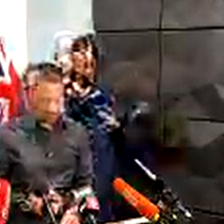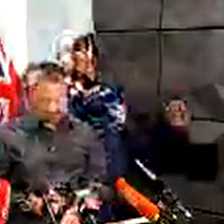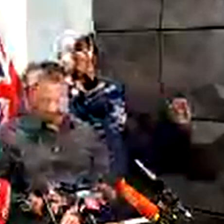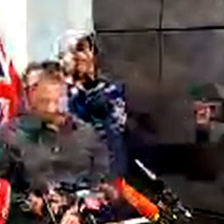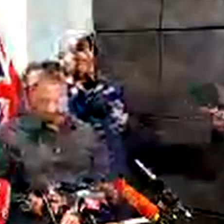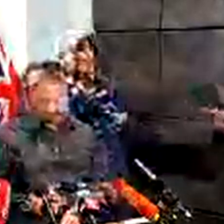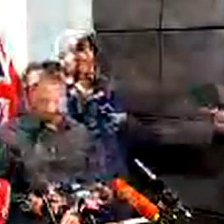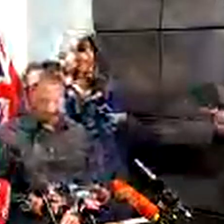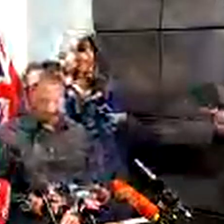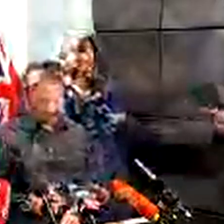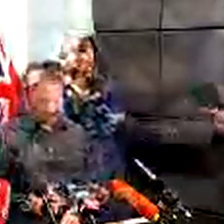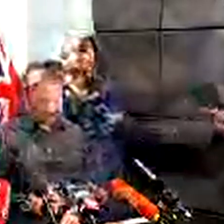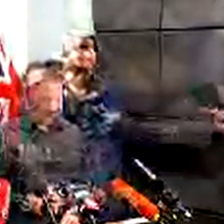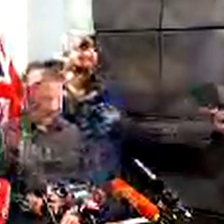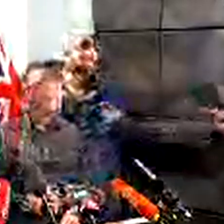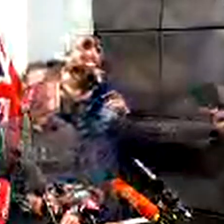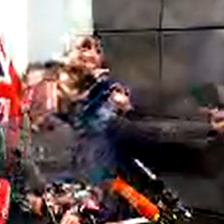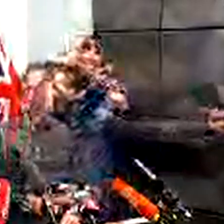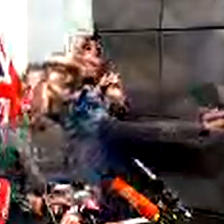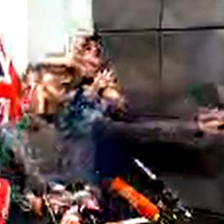our staff, the red zone is a no-go,